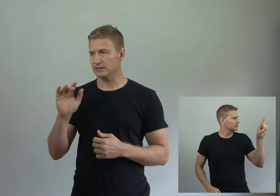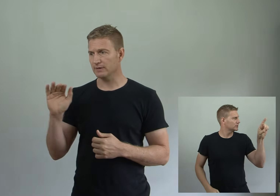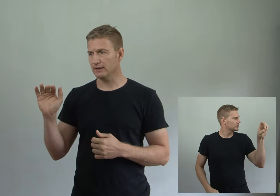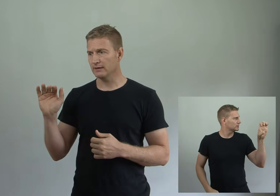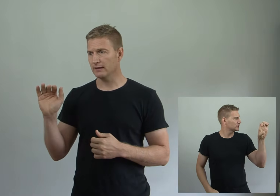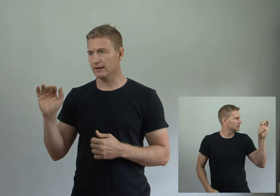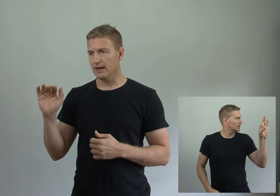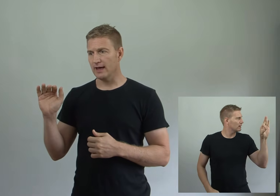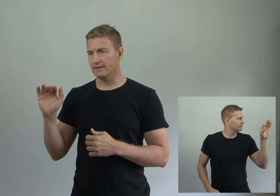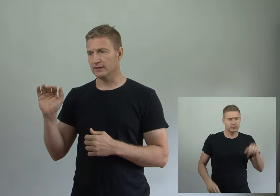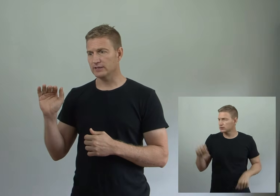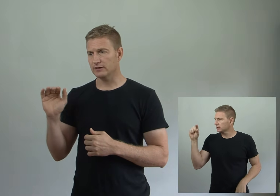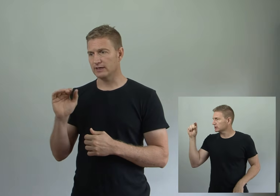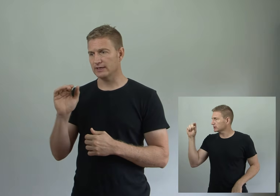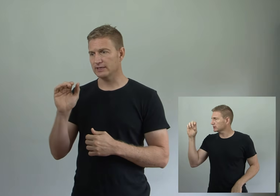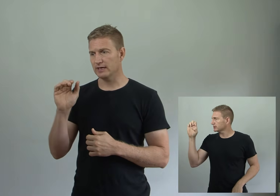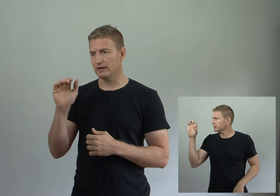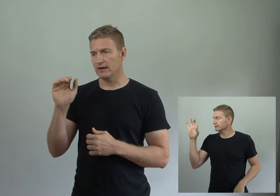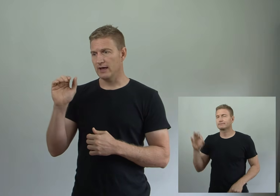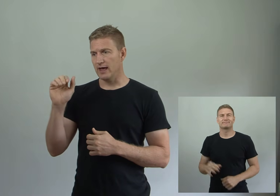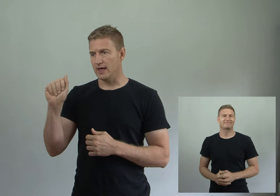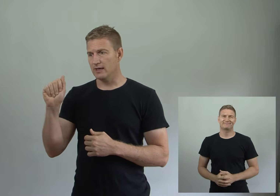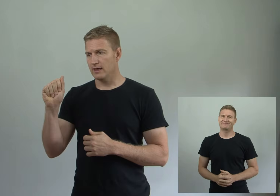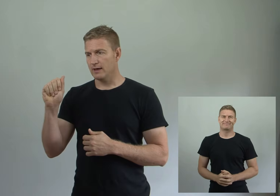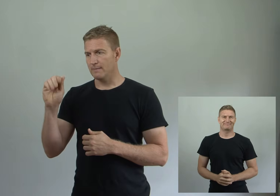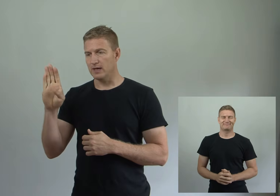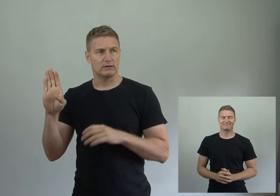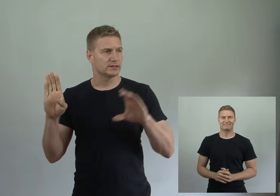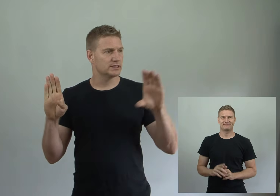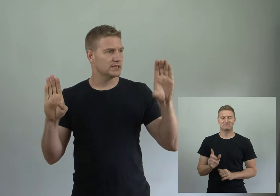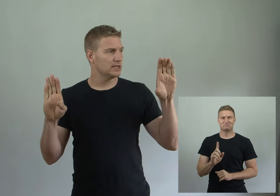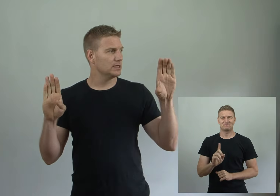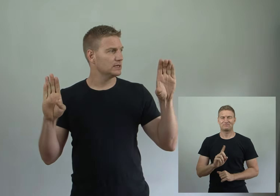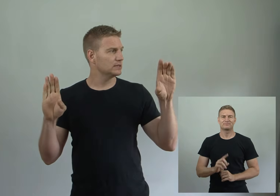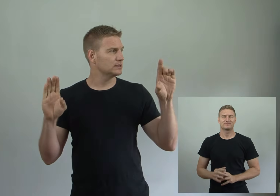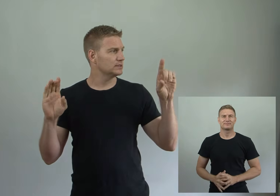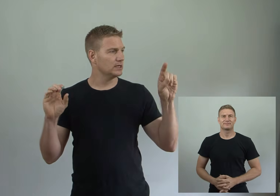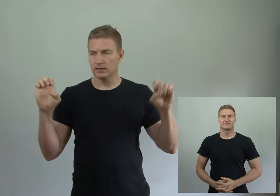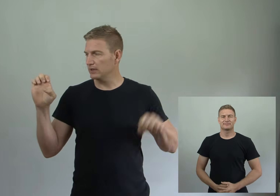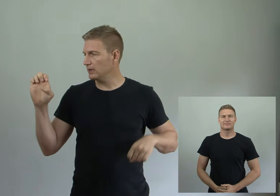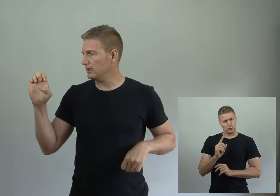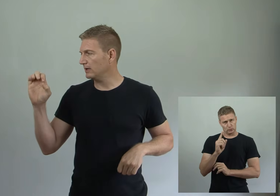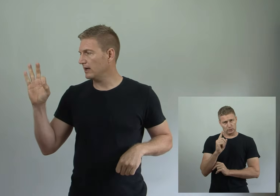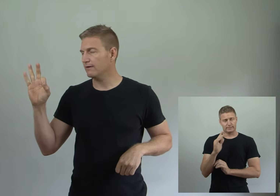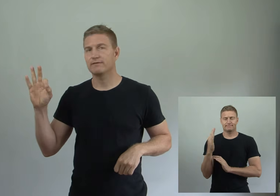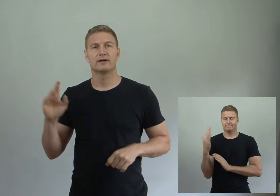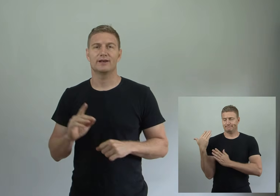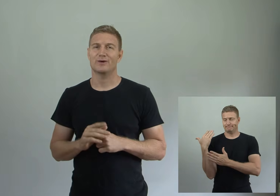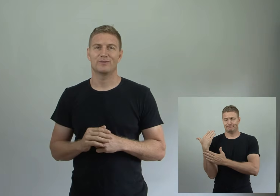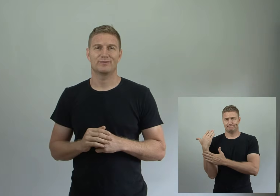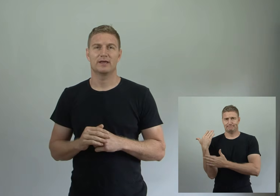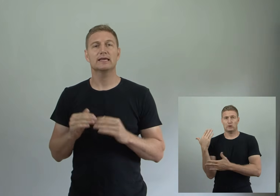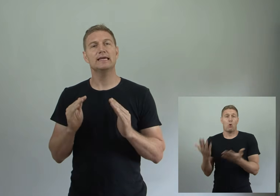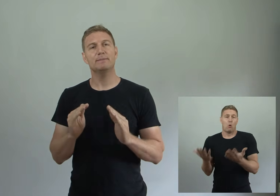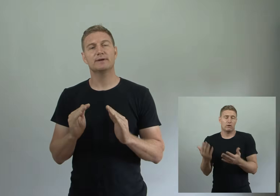spelling something and then suddenly say, let's say A, B, O, C, D, E, F.